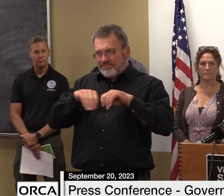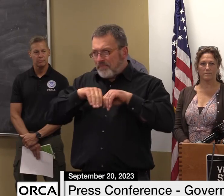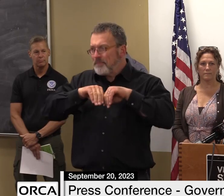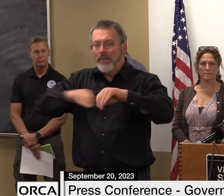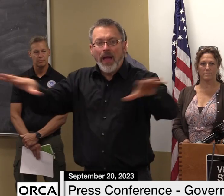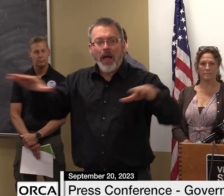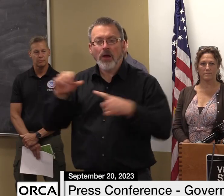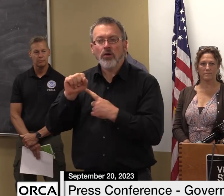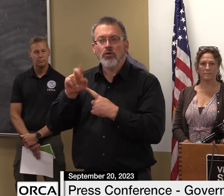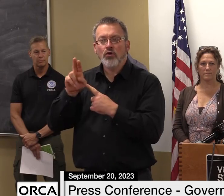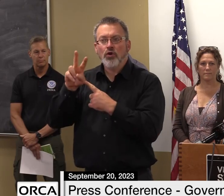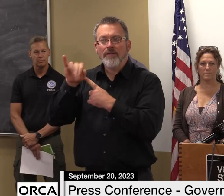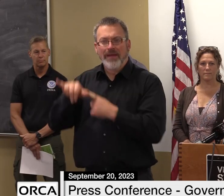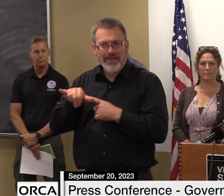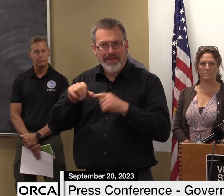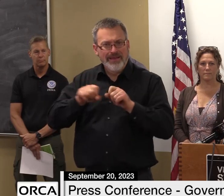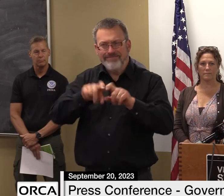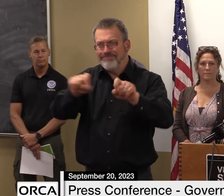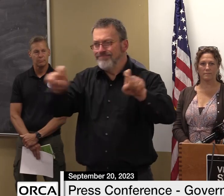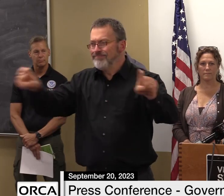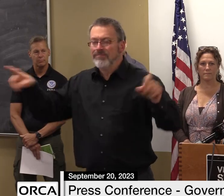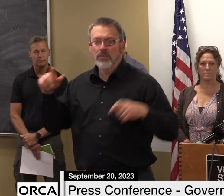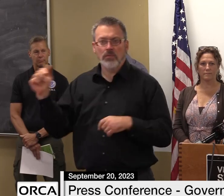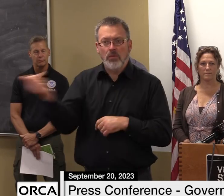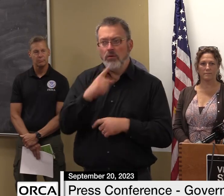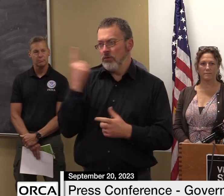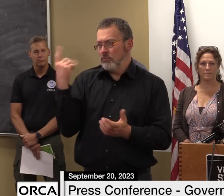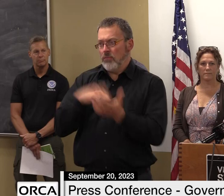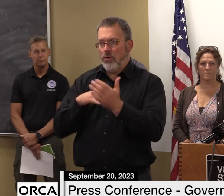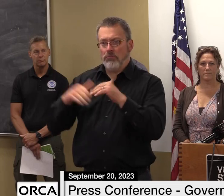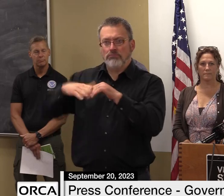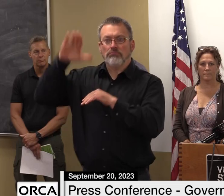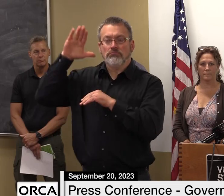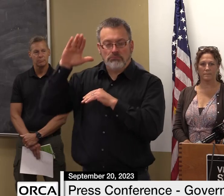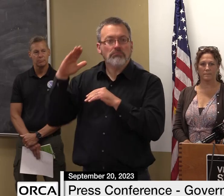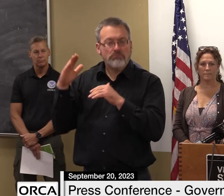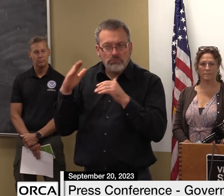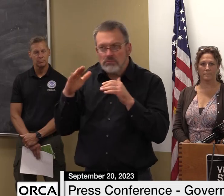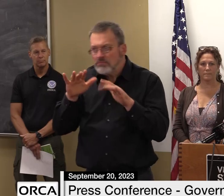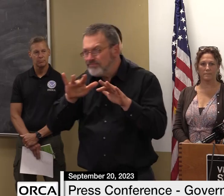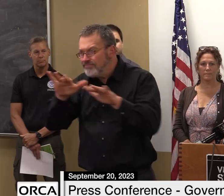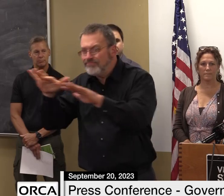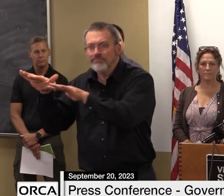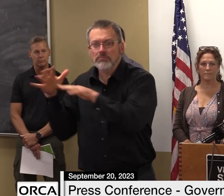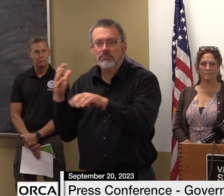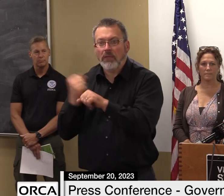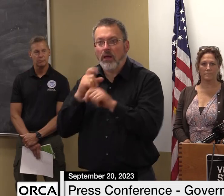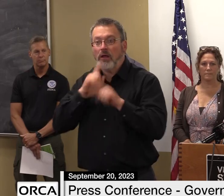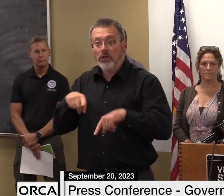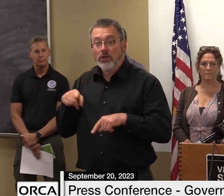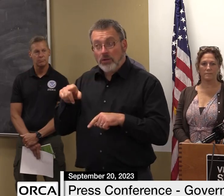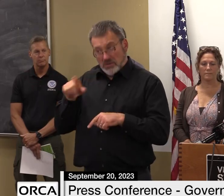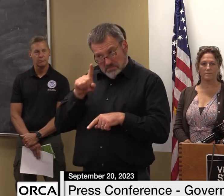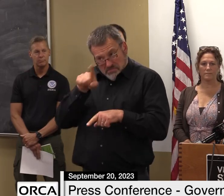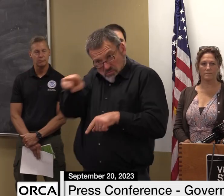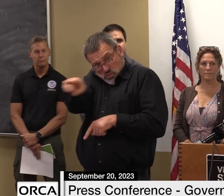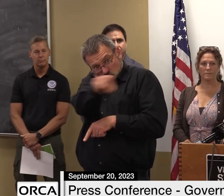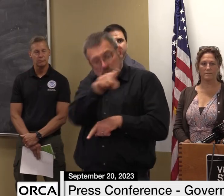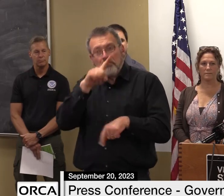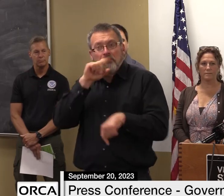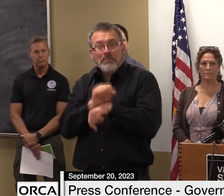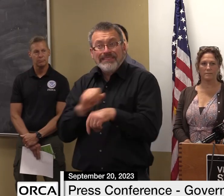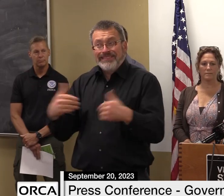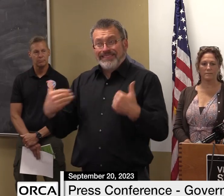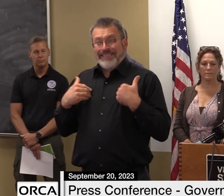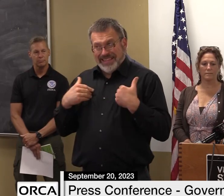more information. So if you reported damage to your heating system and you receive a survey